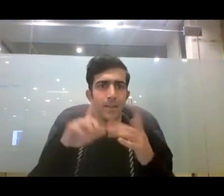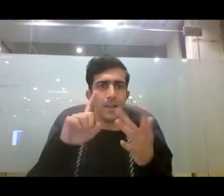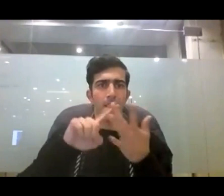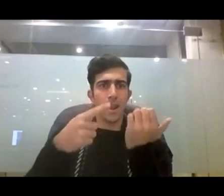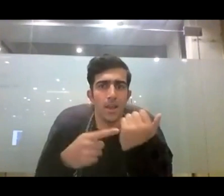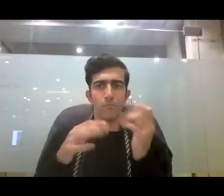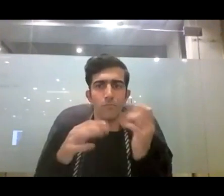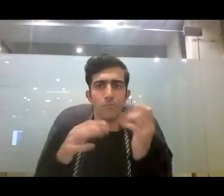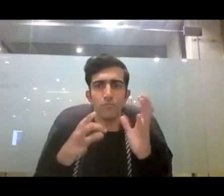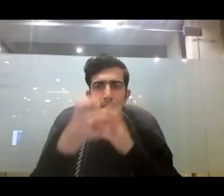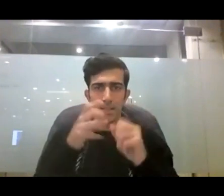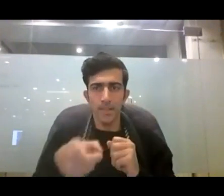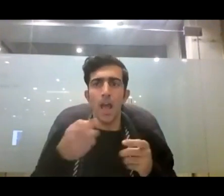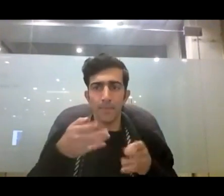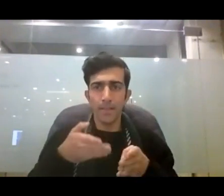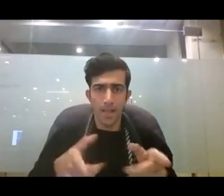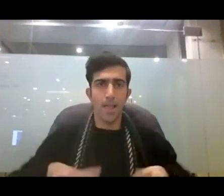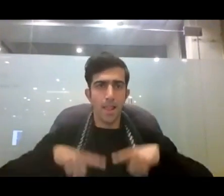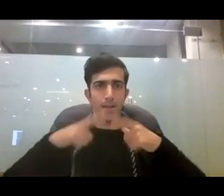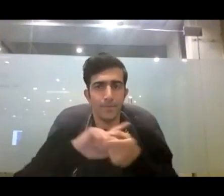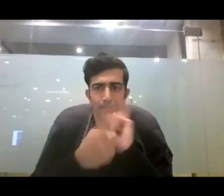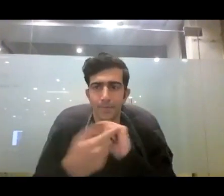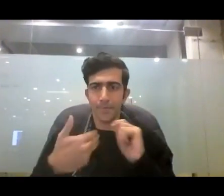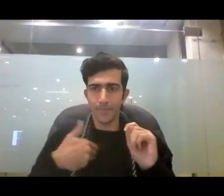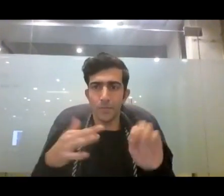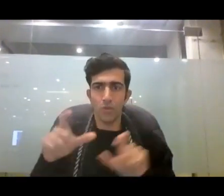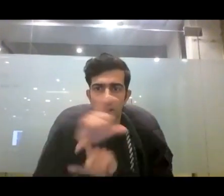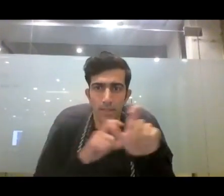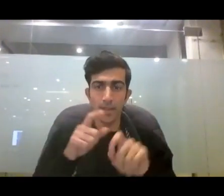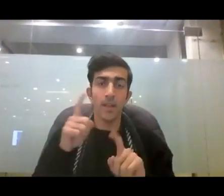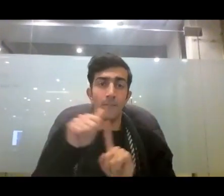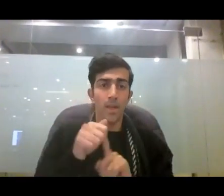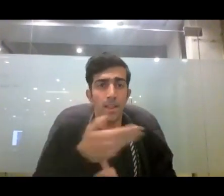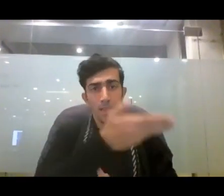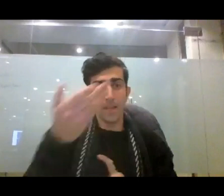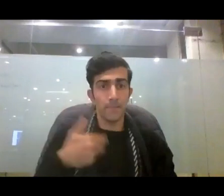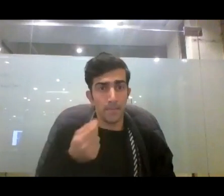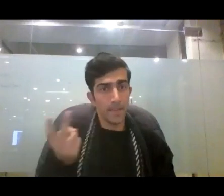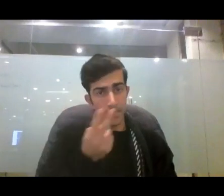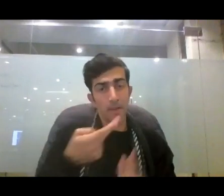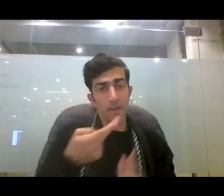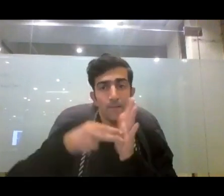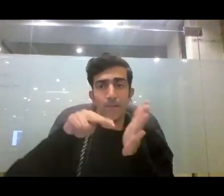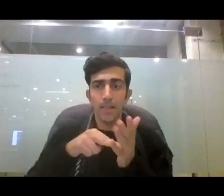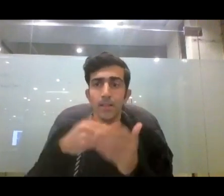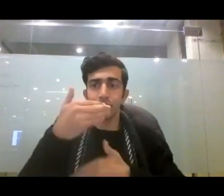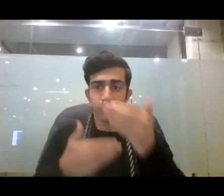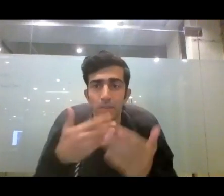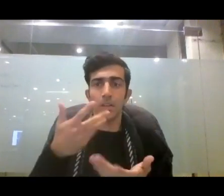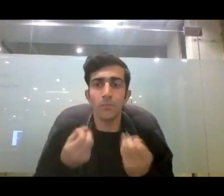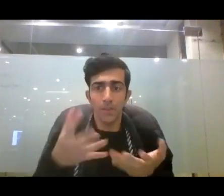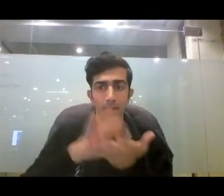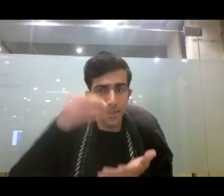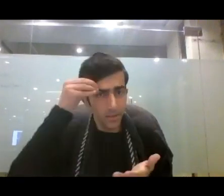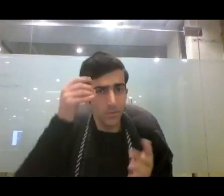Okay, so IT or technology has played a vital role in my life. Like if I talk about my